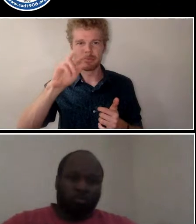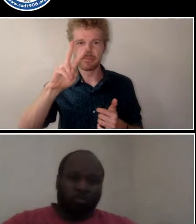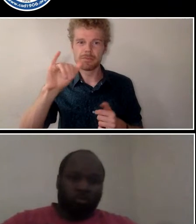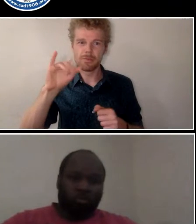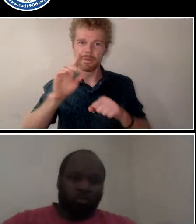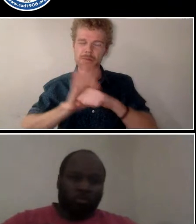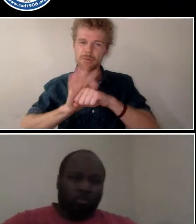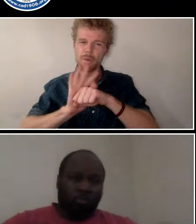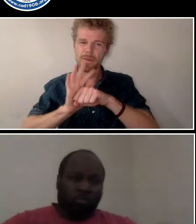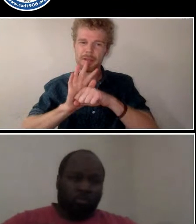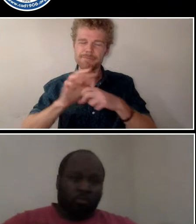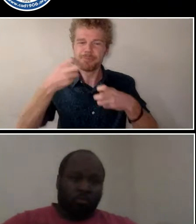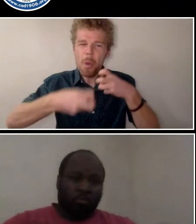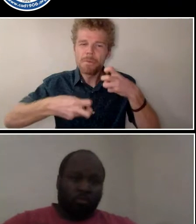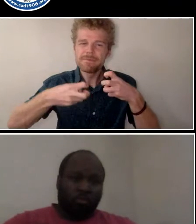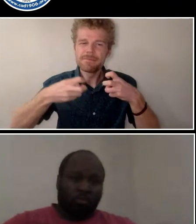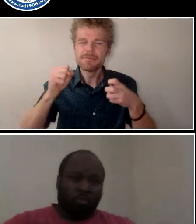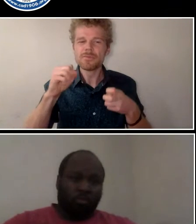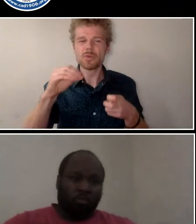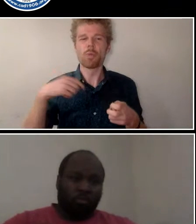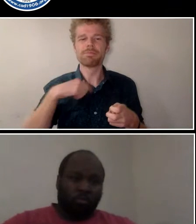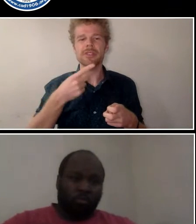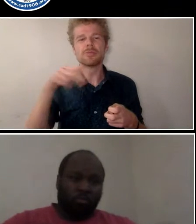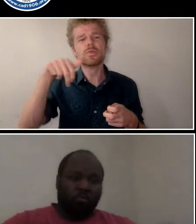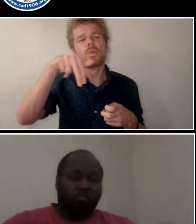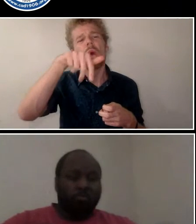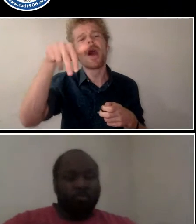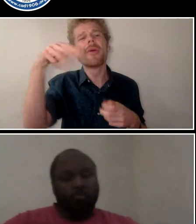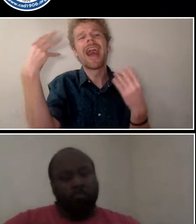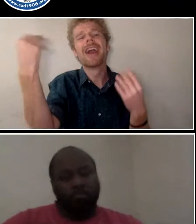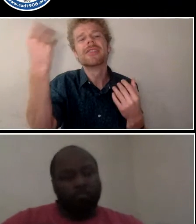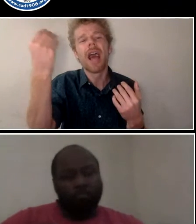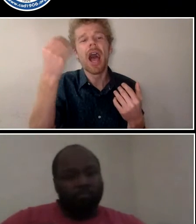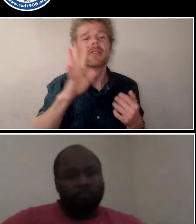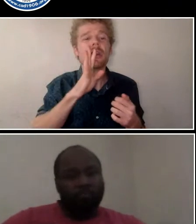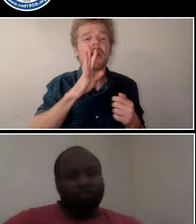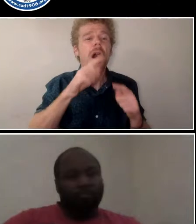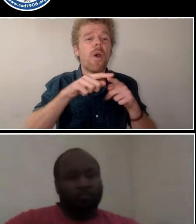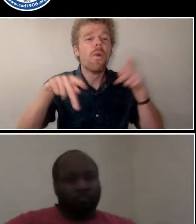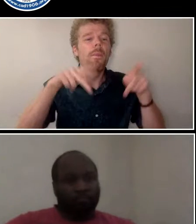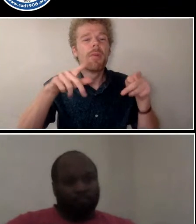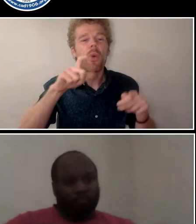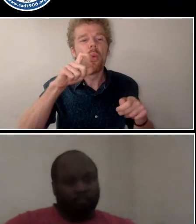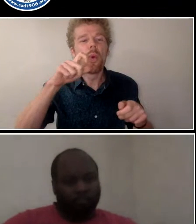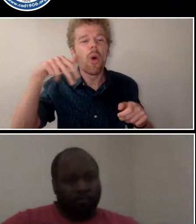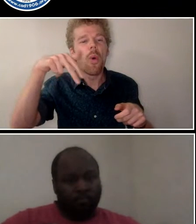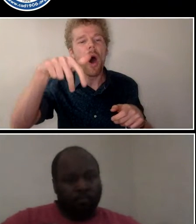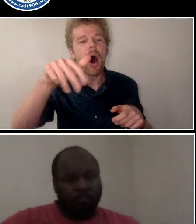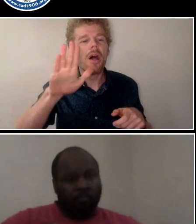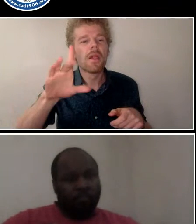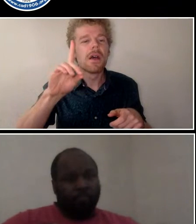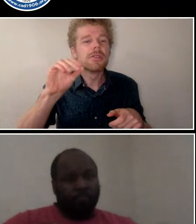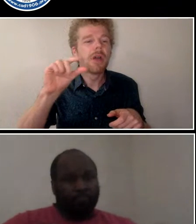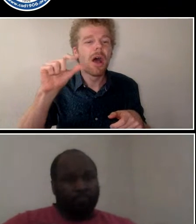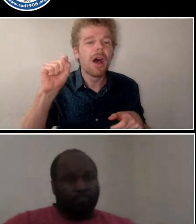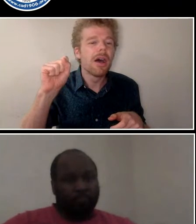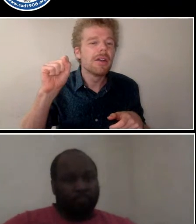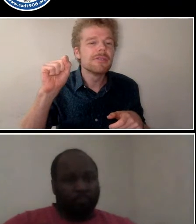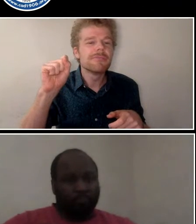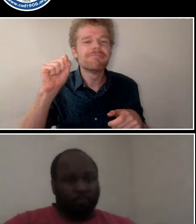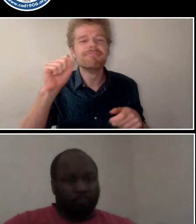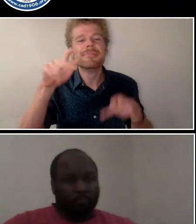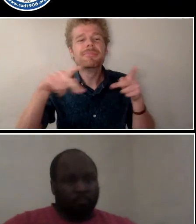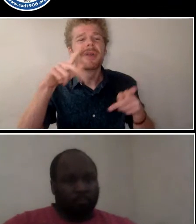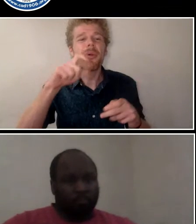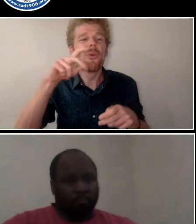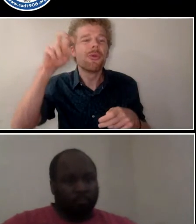their signatures so that I could then submit this. It was an additional challenge because generally you would just want to engage